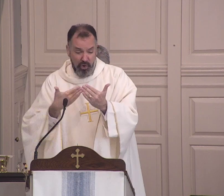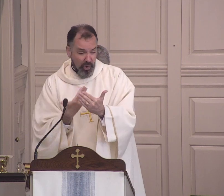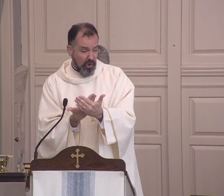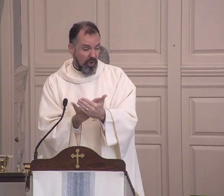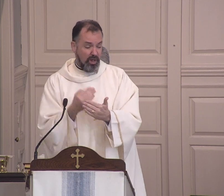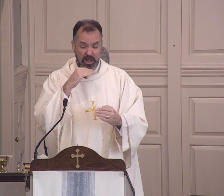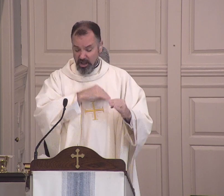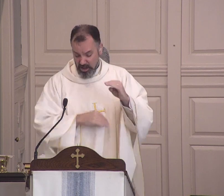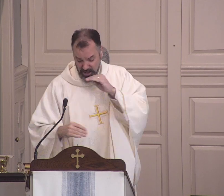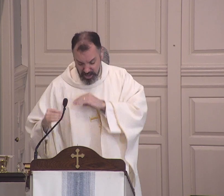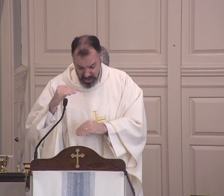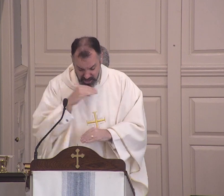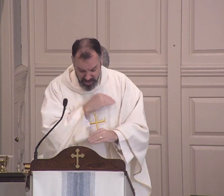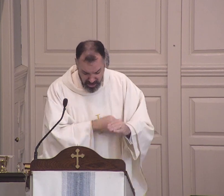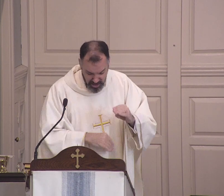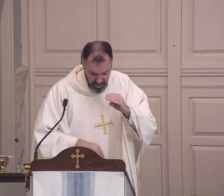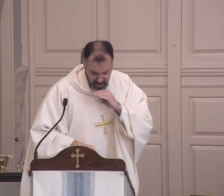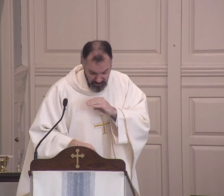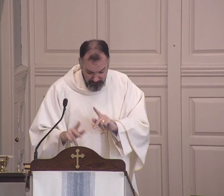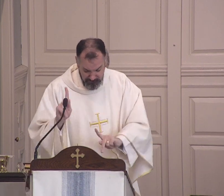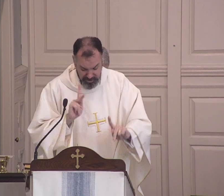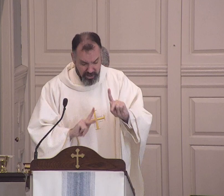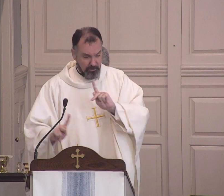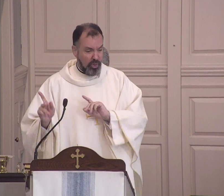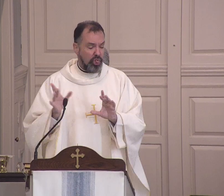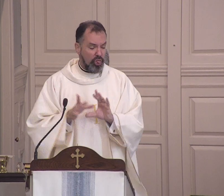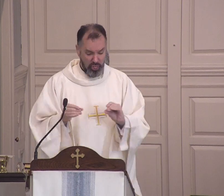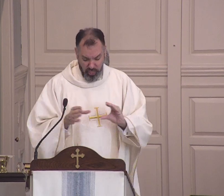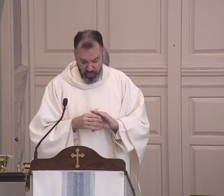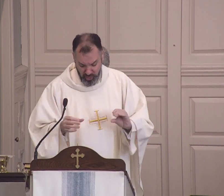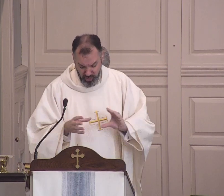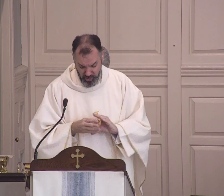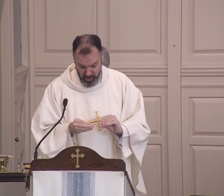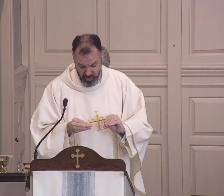all sins and all blasphemies that